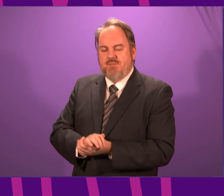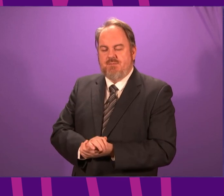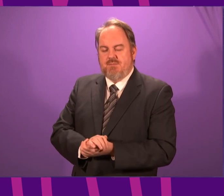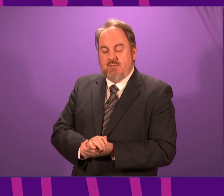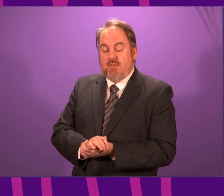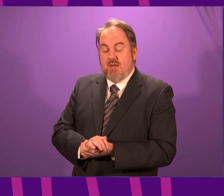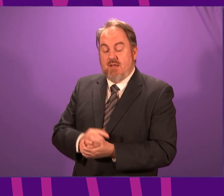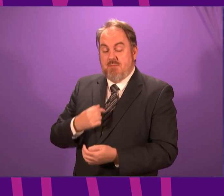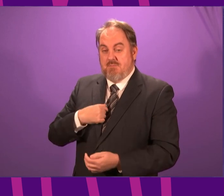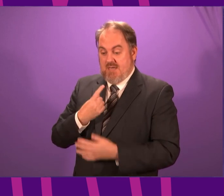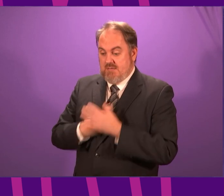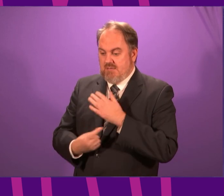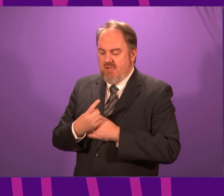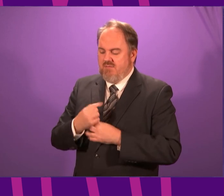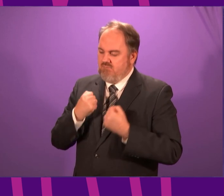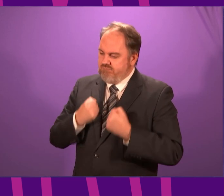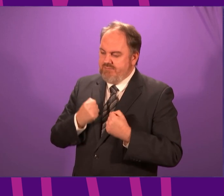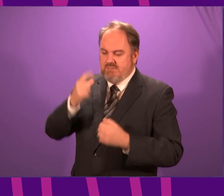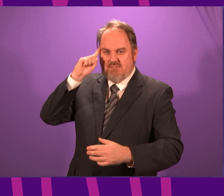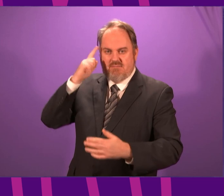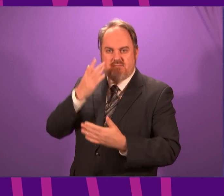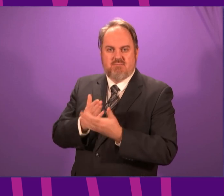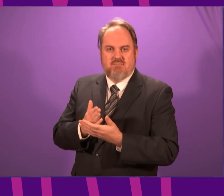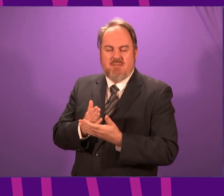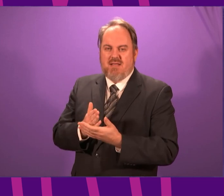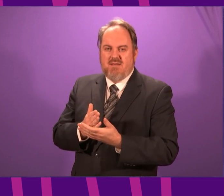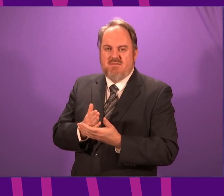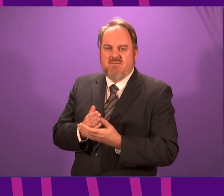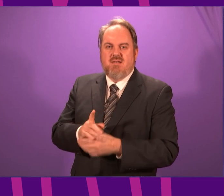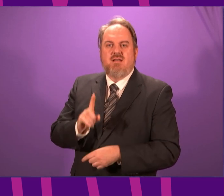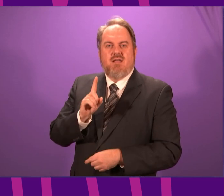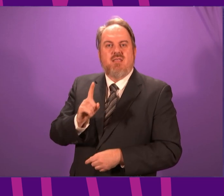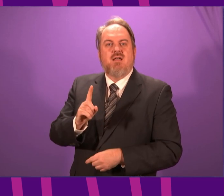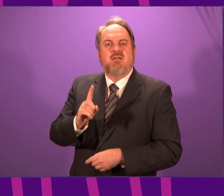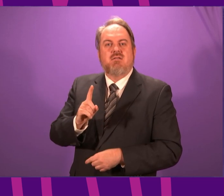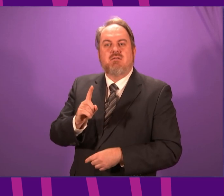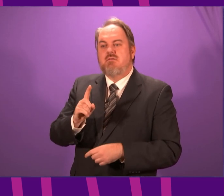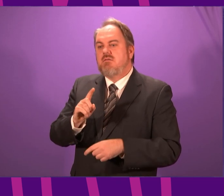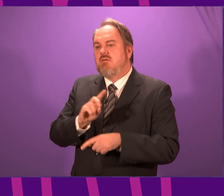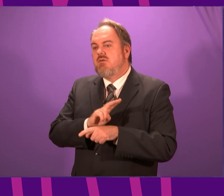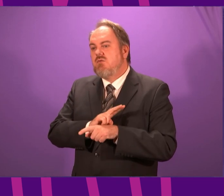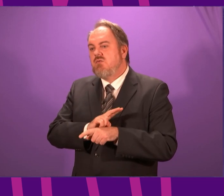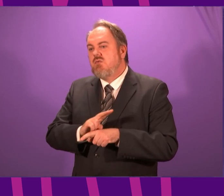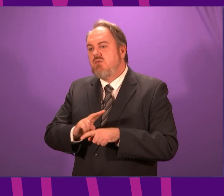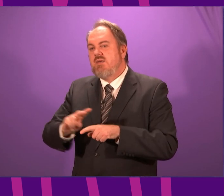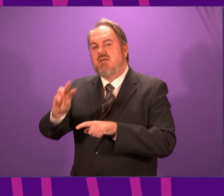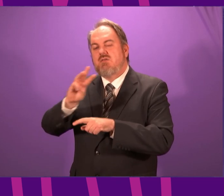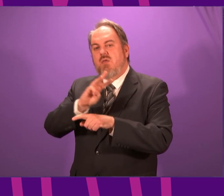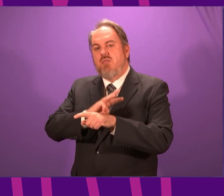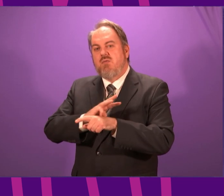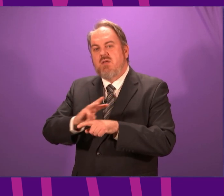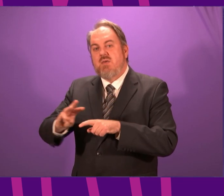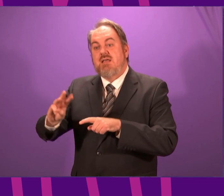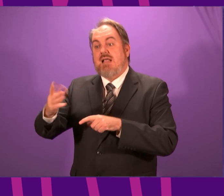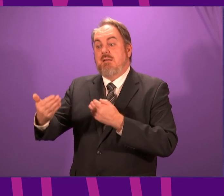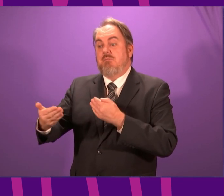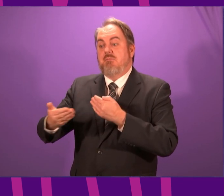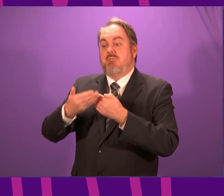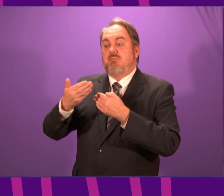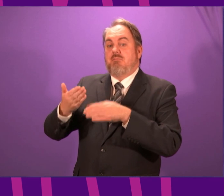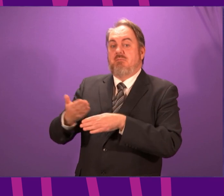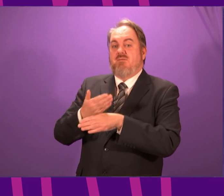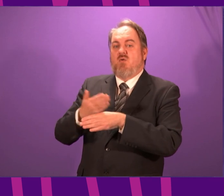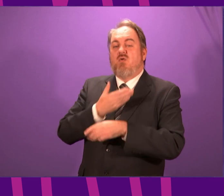I do strongly believe that when it comes to the next few weeks and the lead up to the Christmas period,